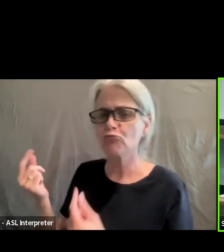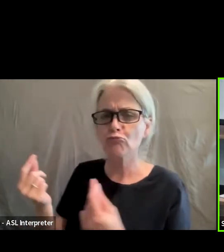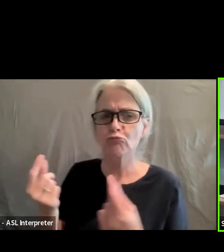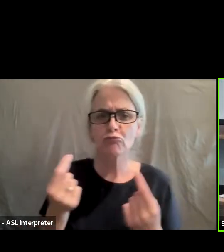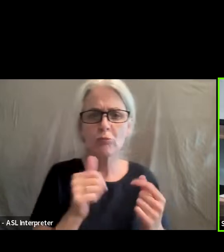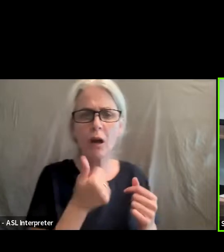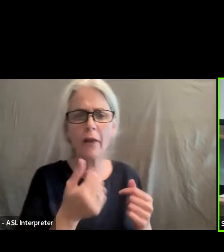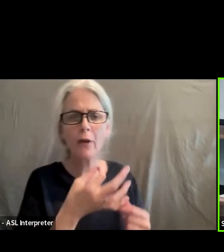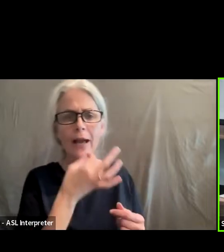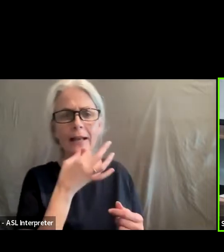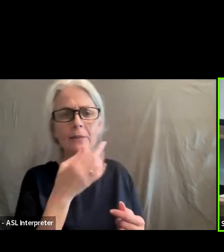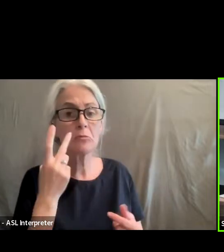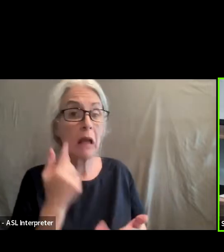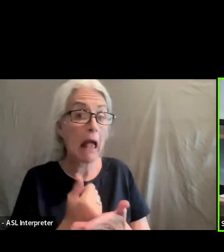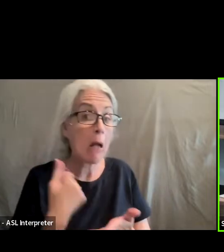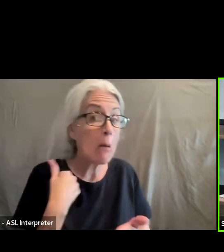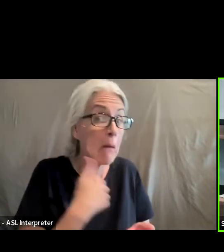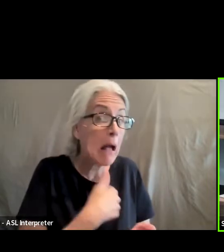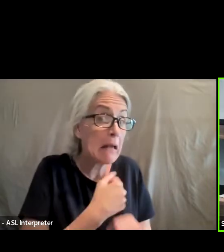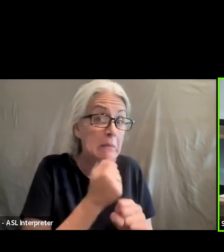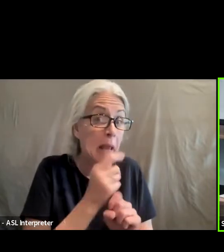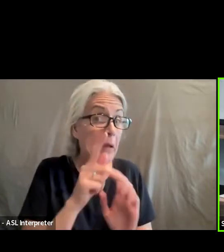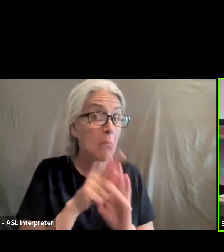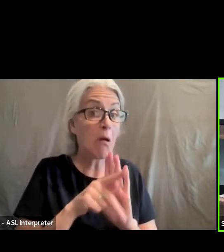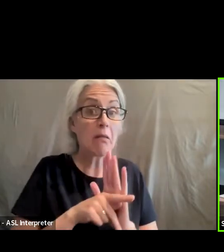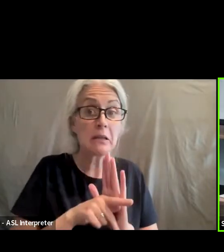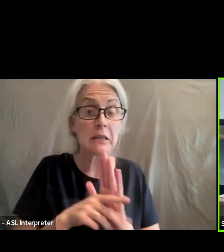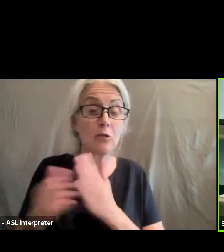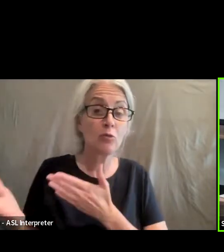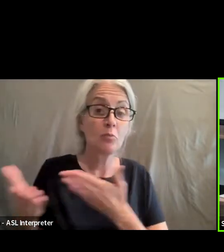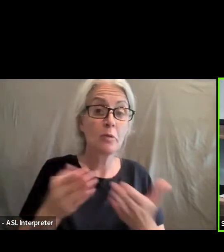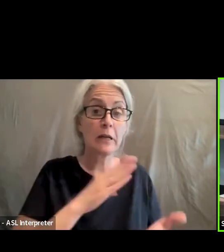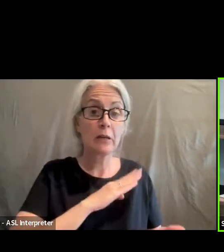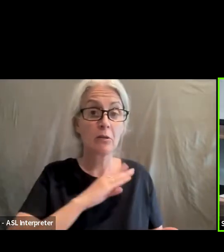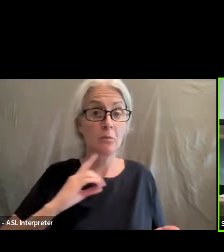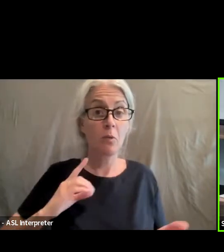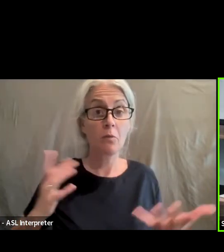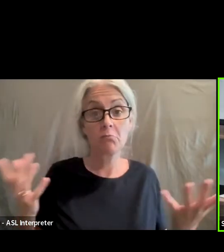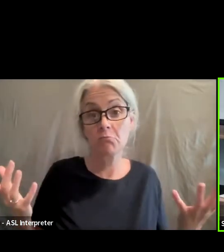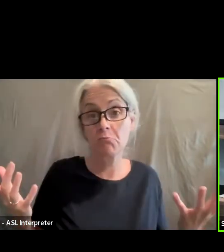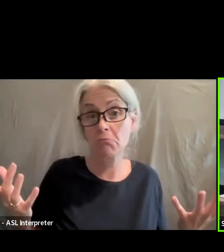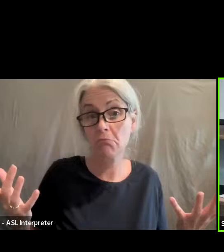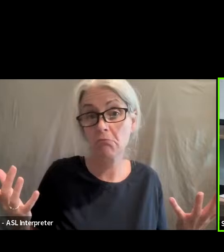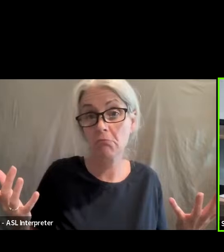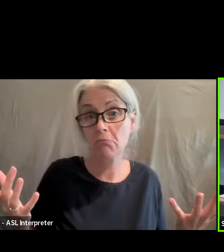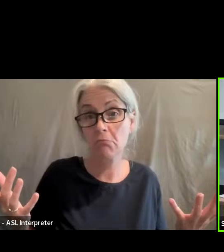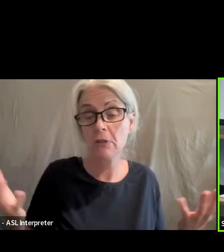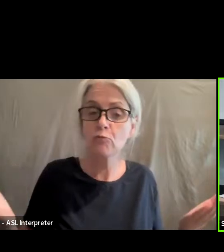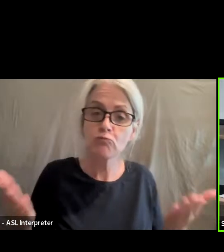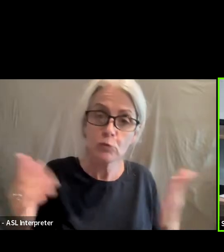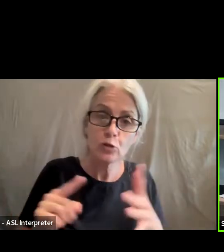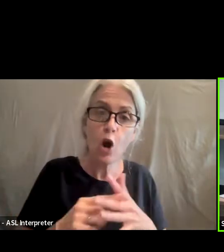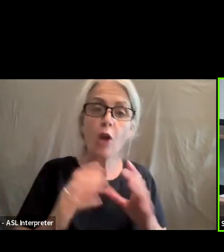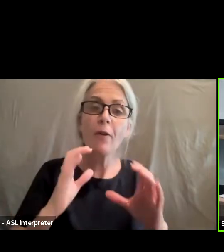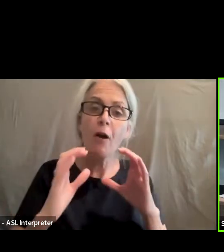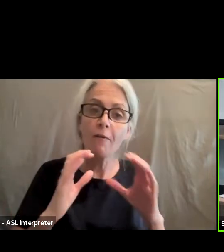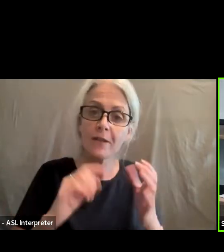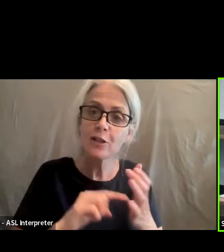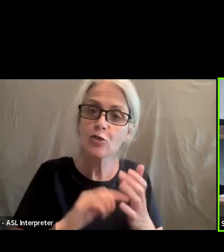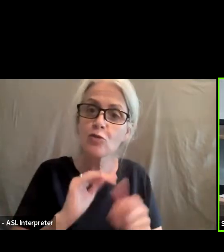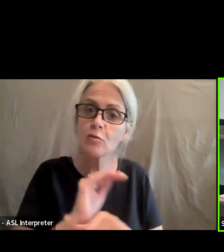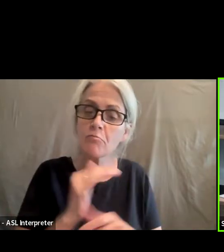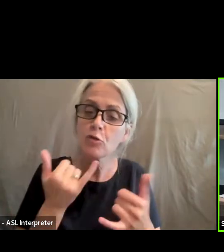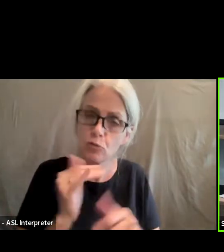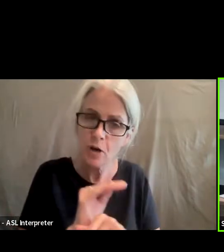educational experts to help us craft policy to bring to the board. But to prompt the conversation this evening,